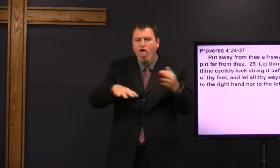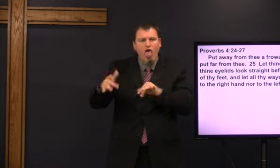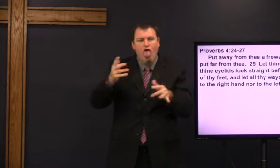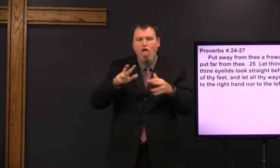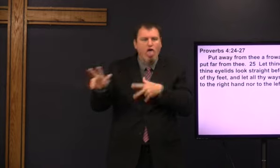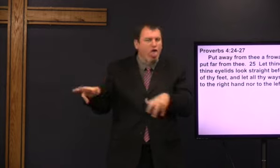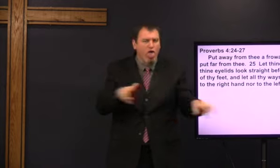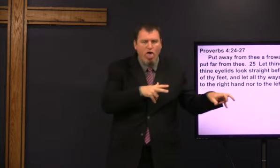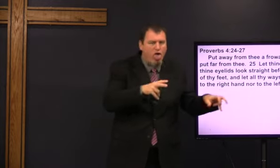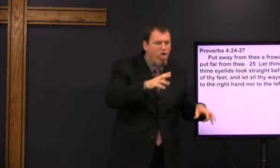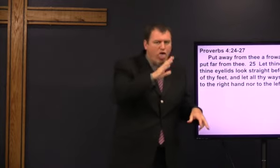Those who are foolish,